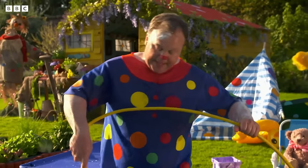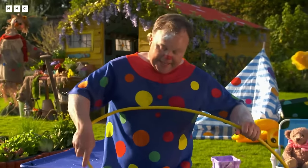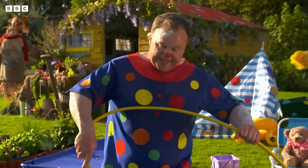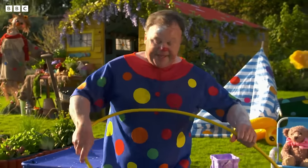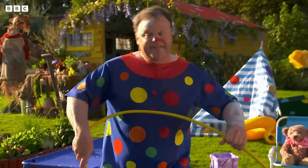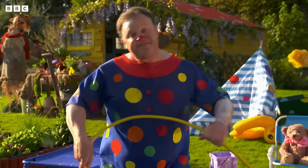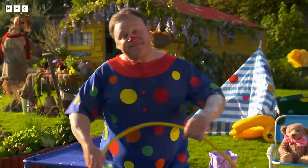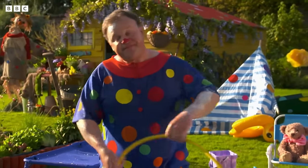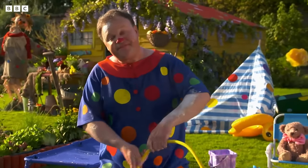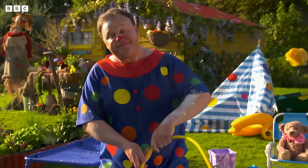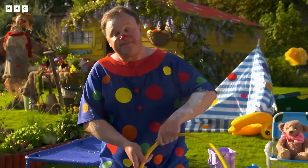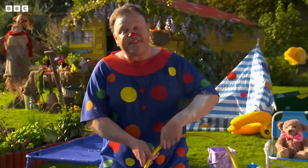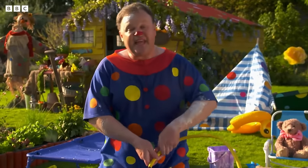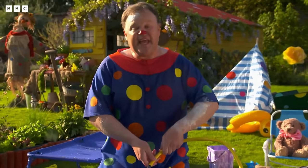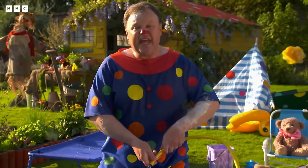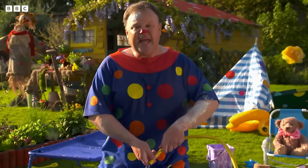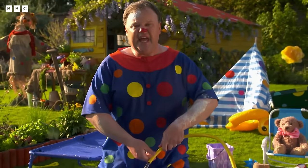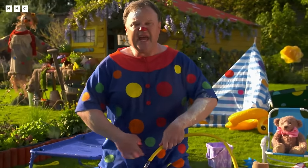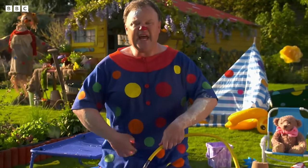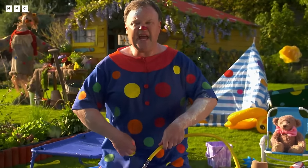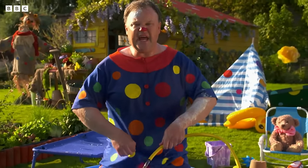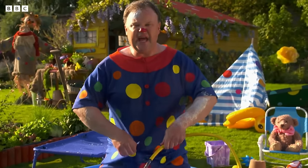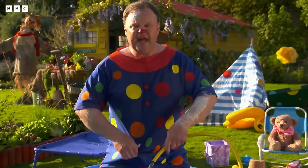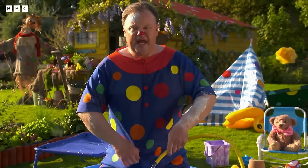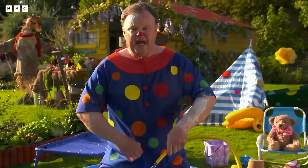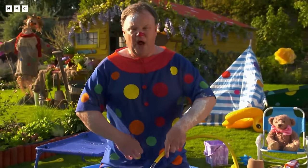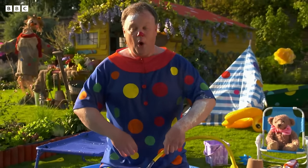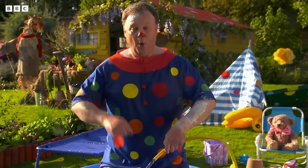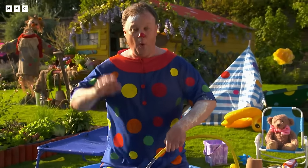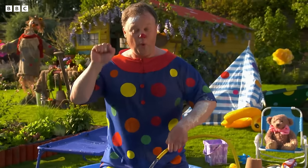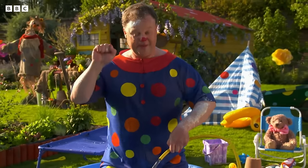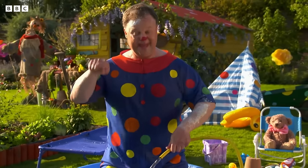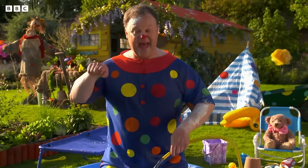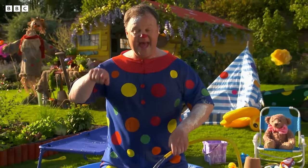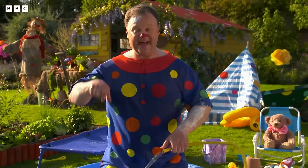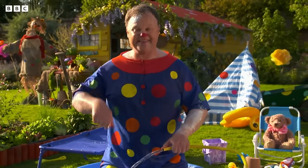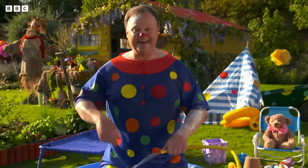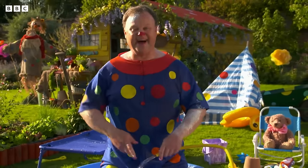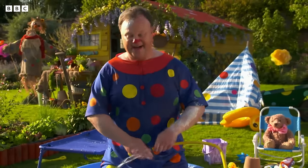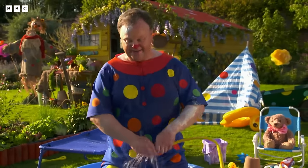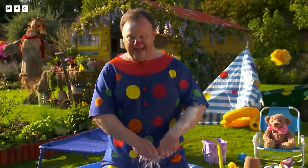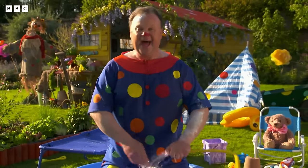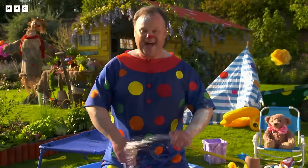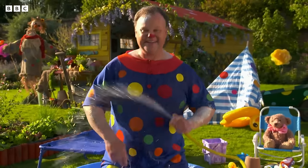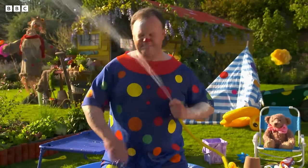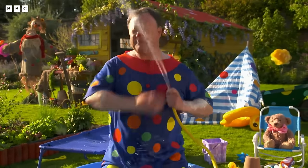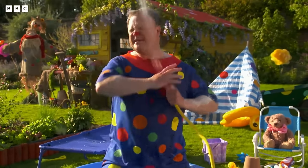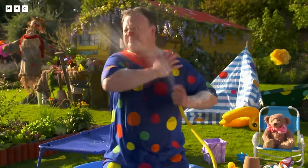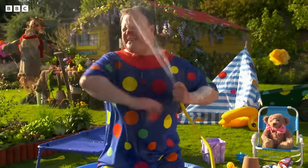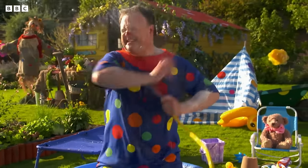go, please could you show us a sign for beach? Oh, yes! Wait!